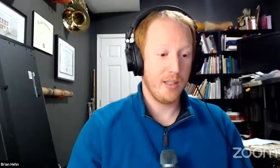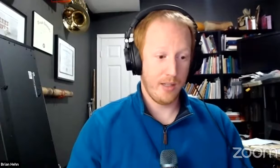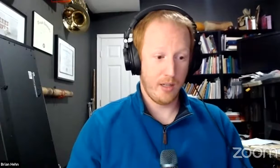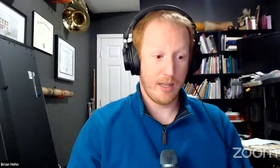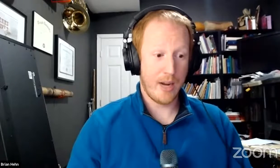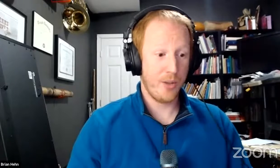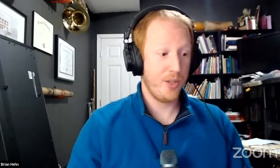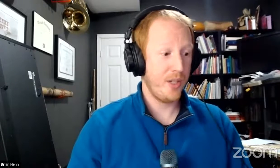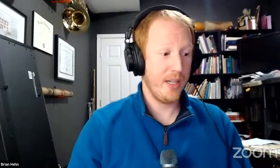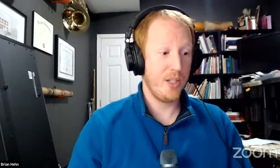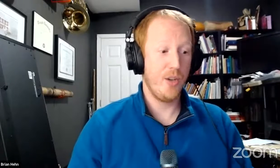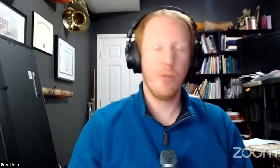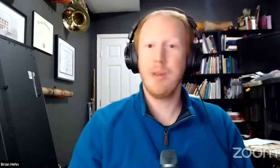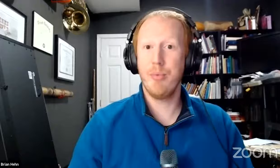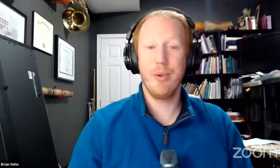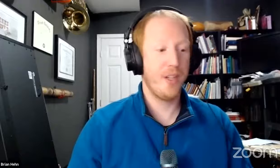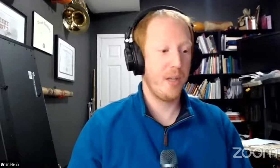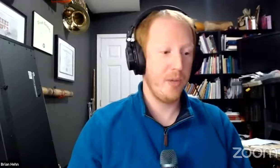Thanks, Sarah.